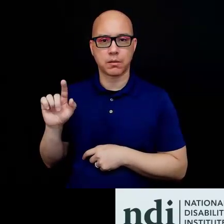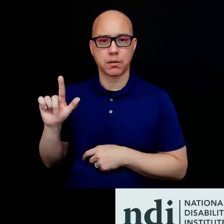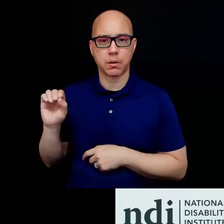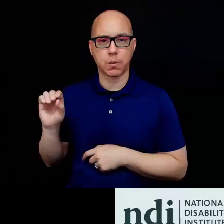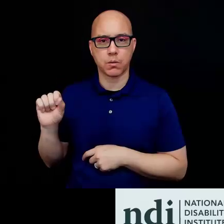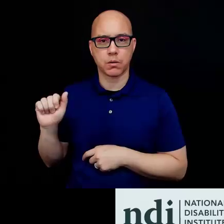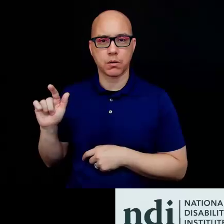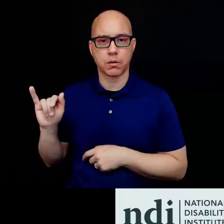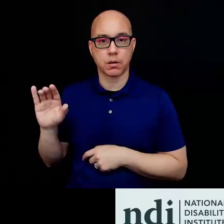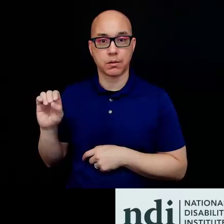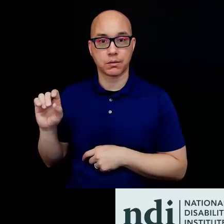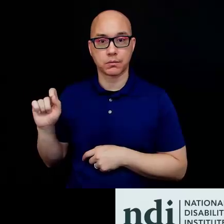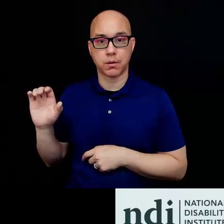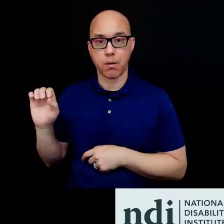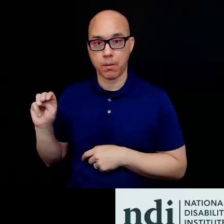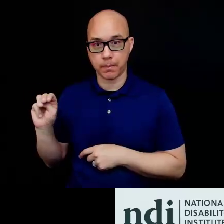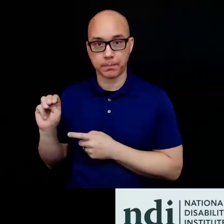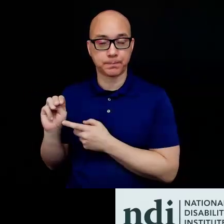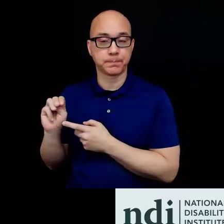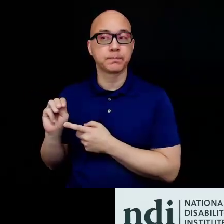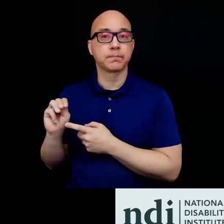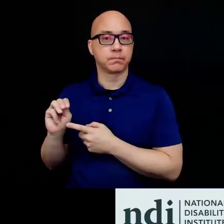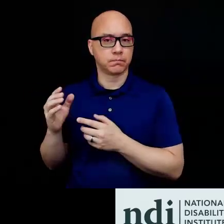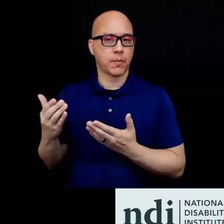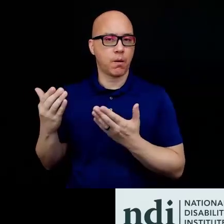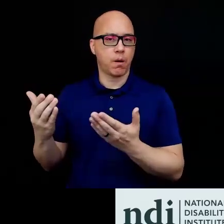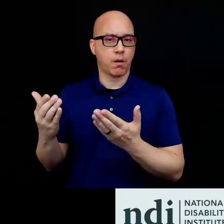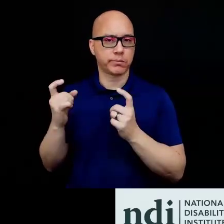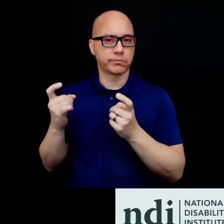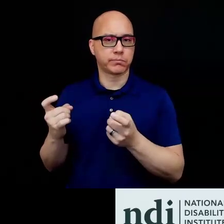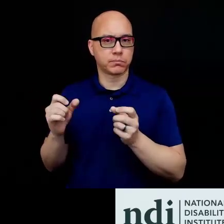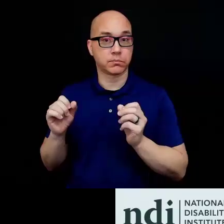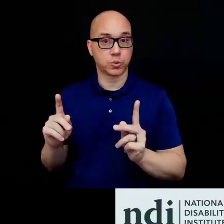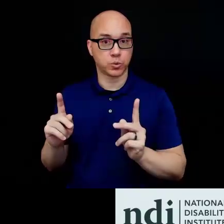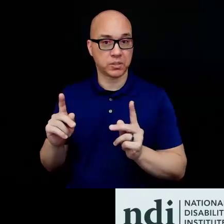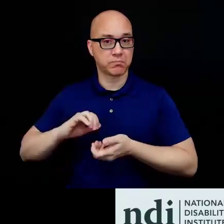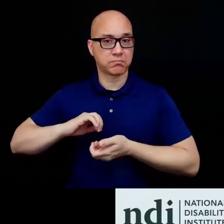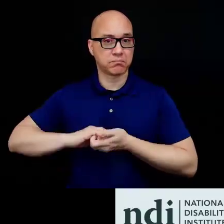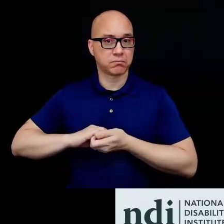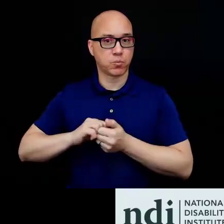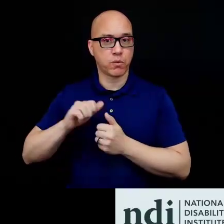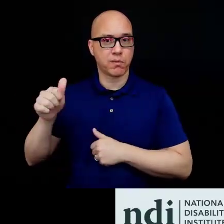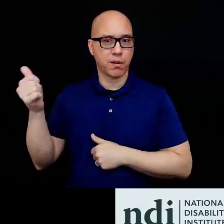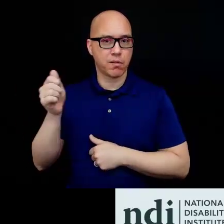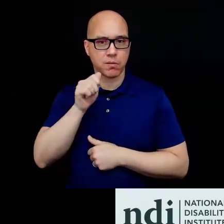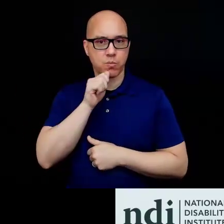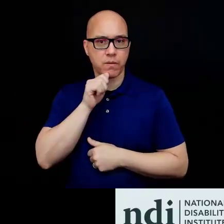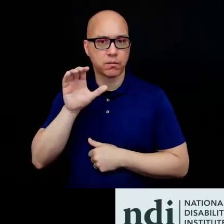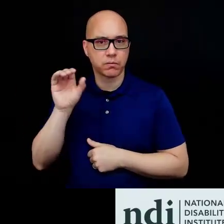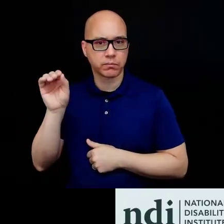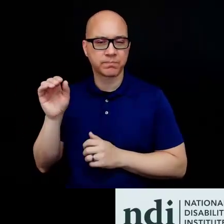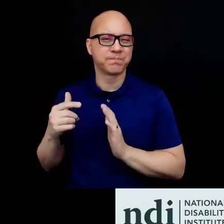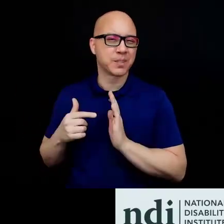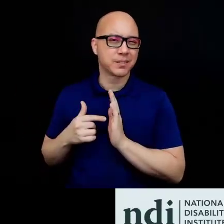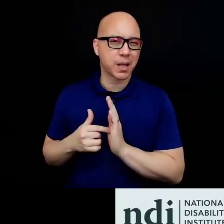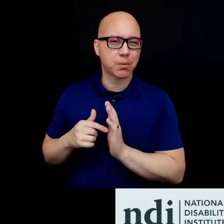They offer grant opportunities in partnership with other private corporations. So for example,